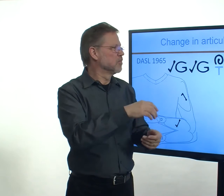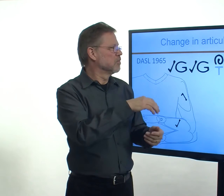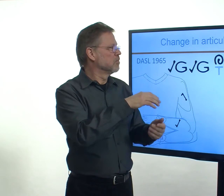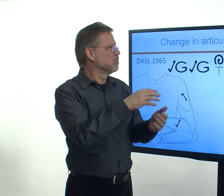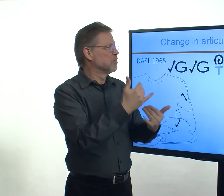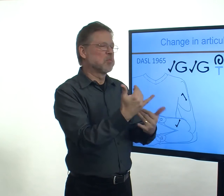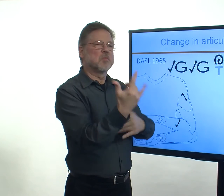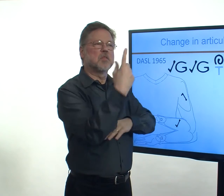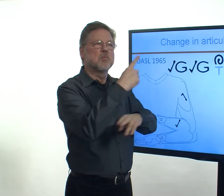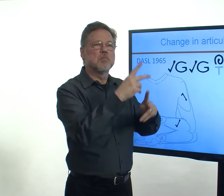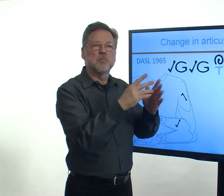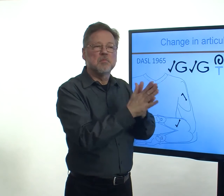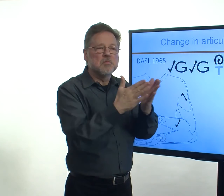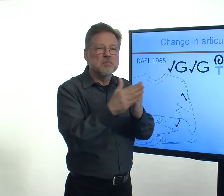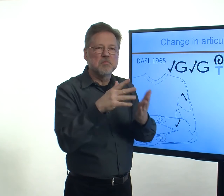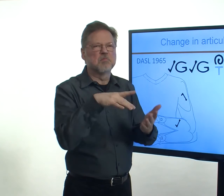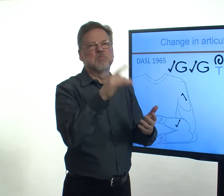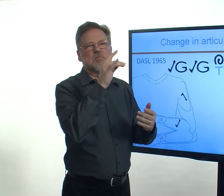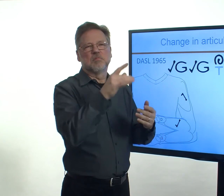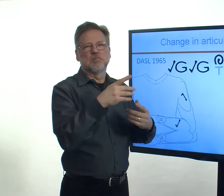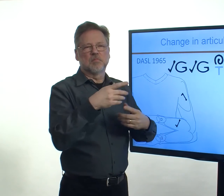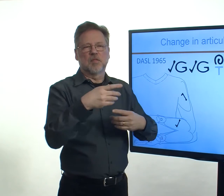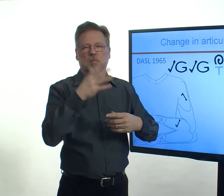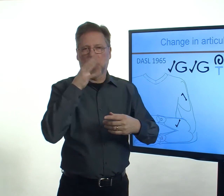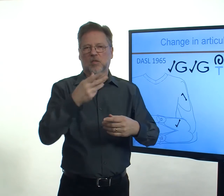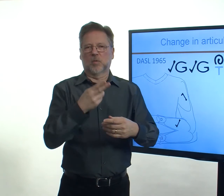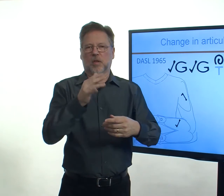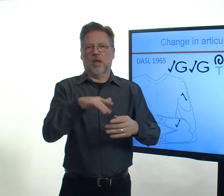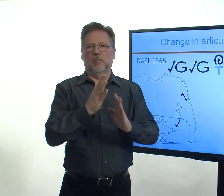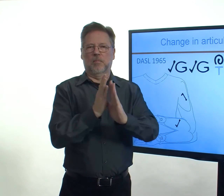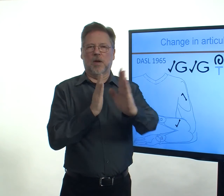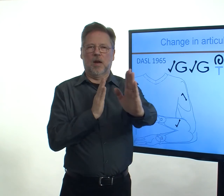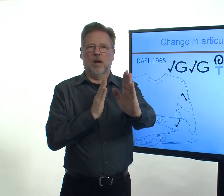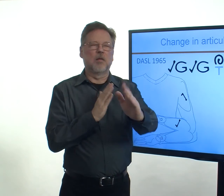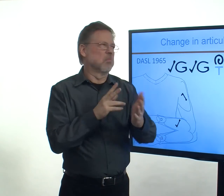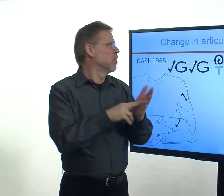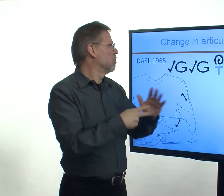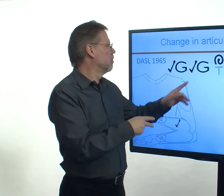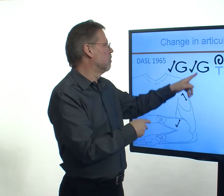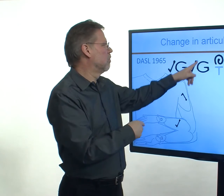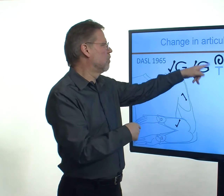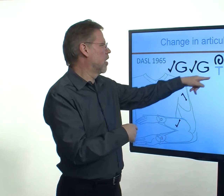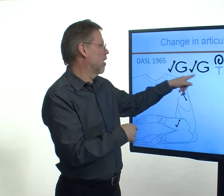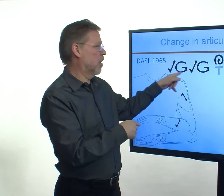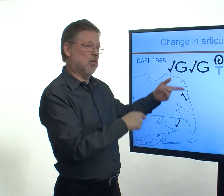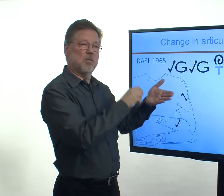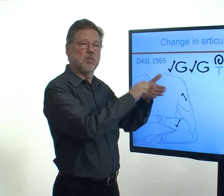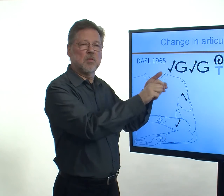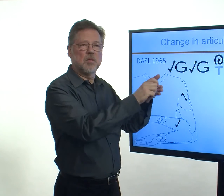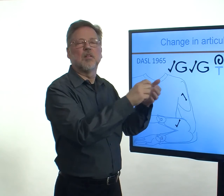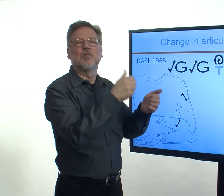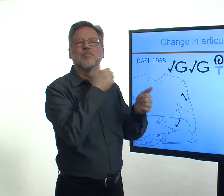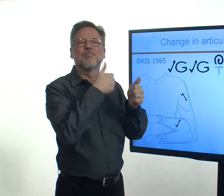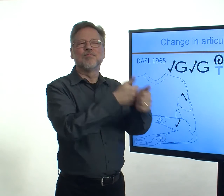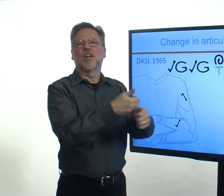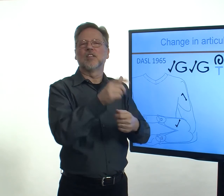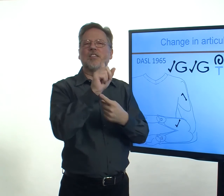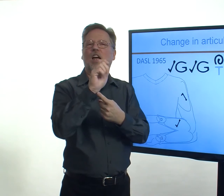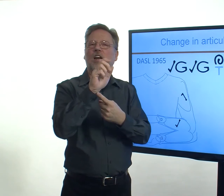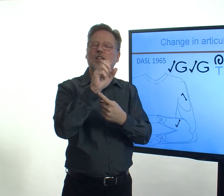This image is from a book of present-day signs and uses a perpendicular plane, indicating that the DASL notation was